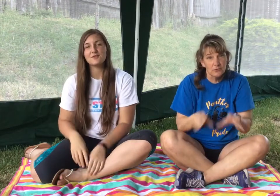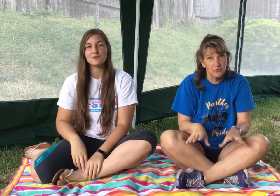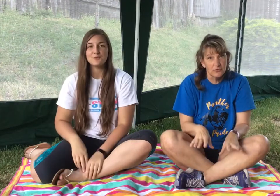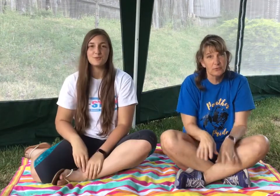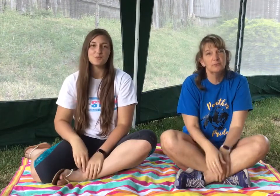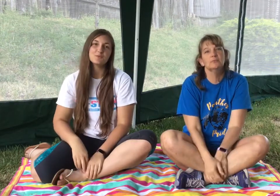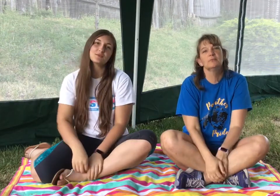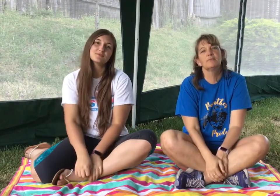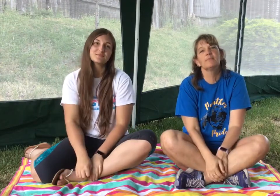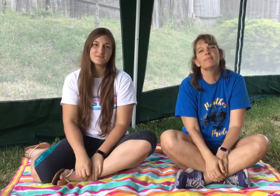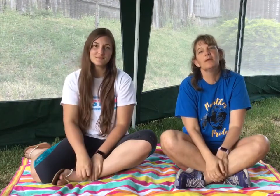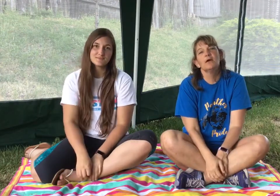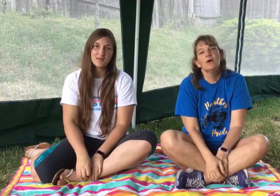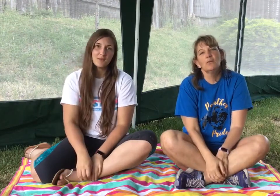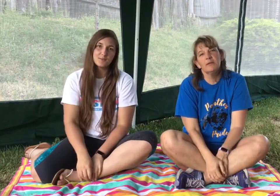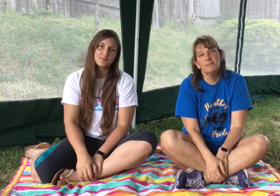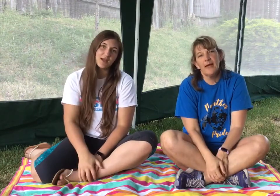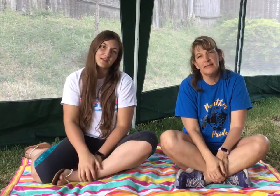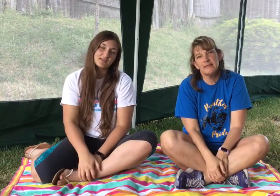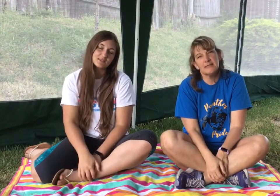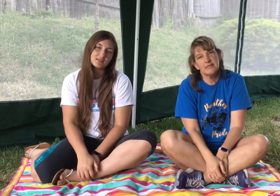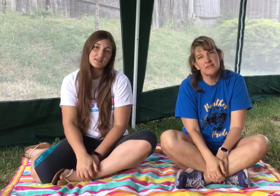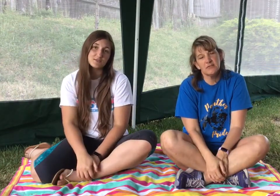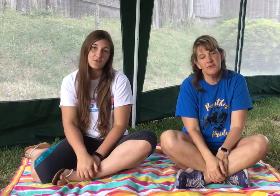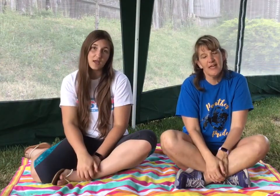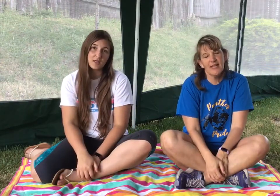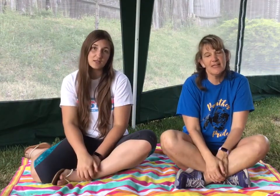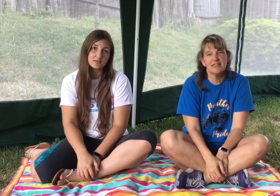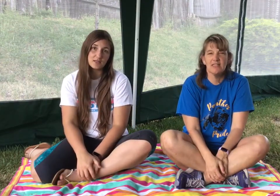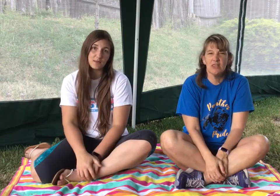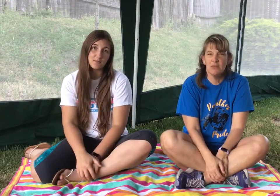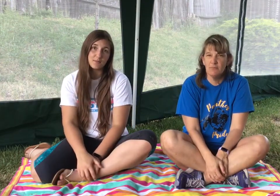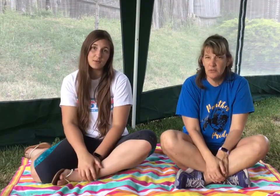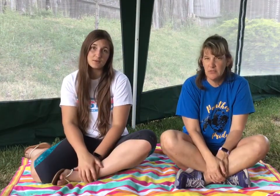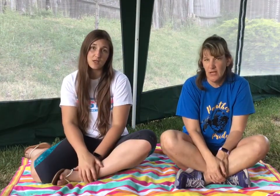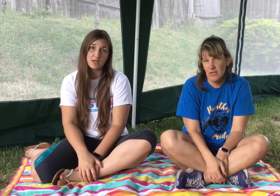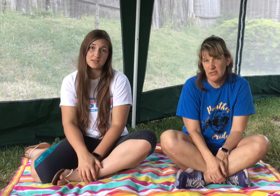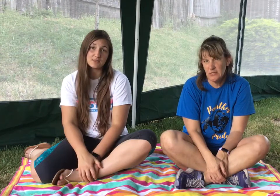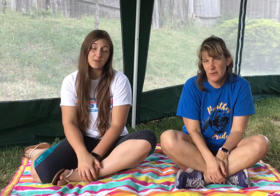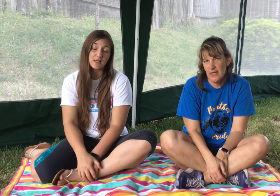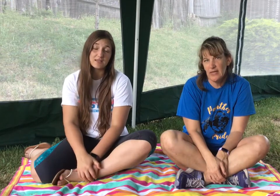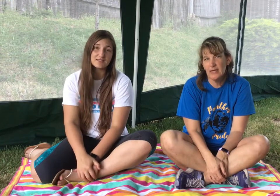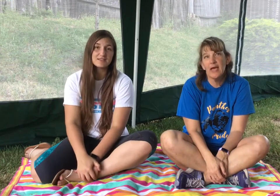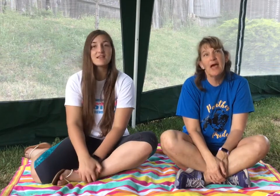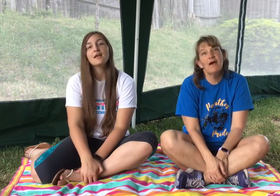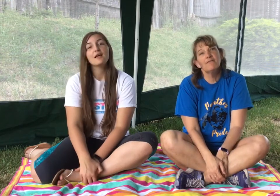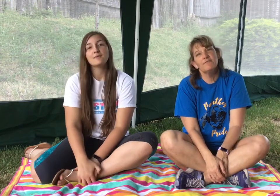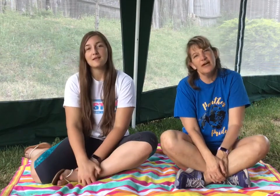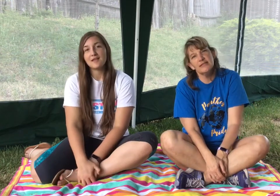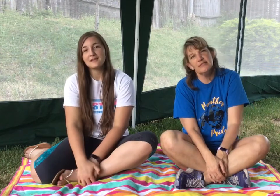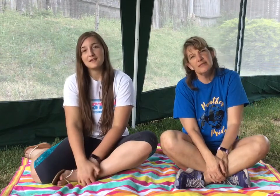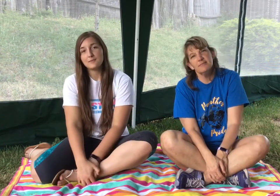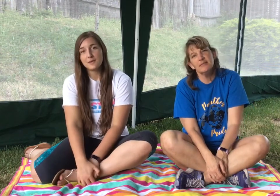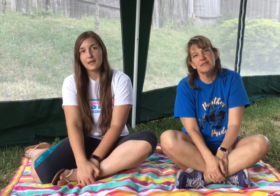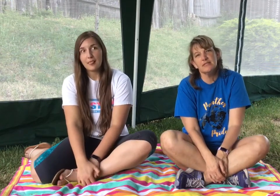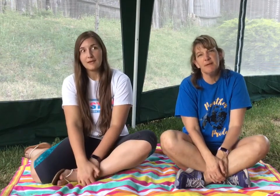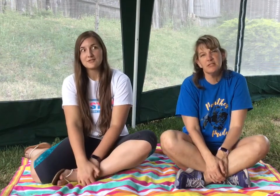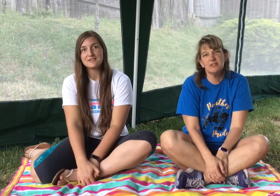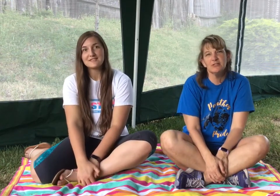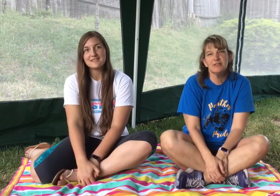too. When we practice this phrase in the most honest way, find something special